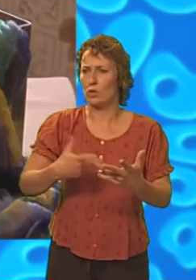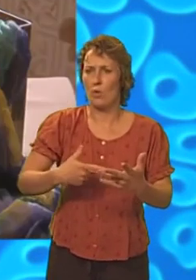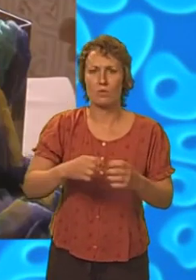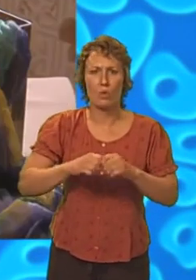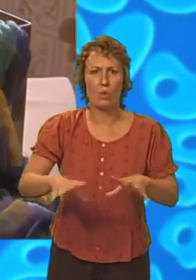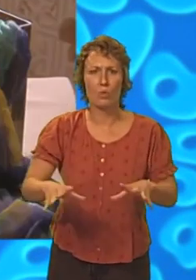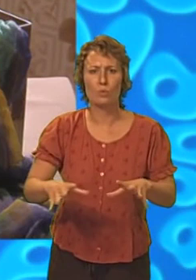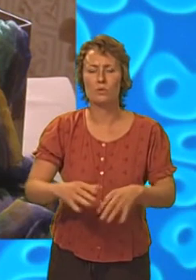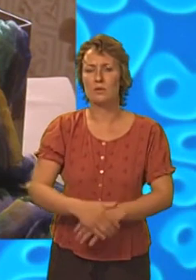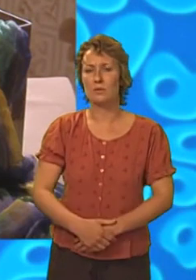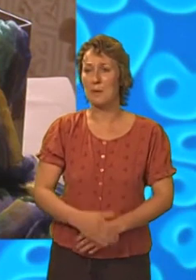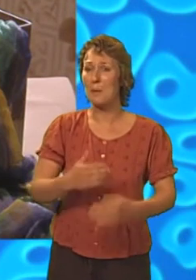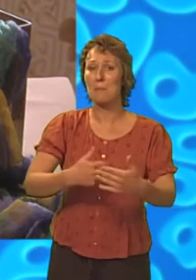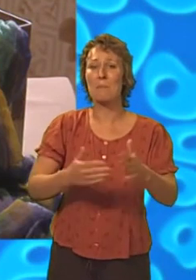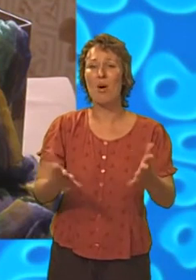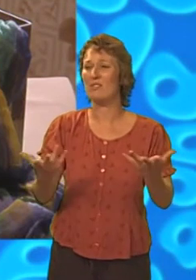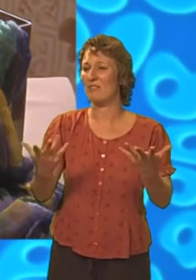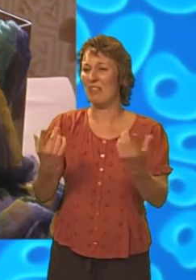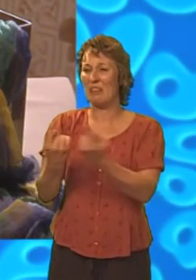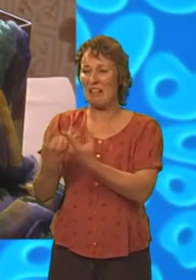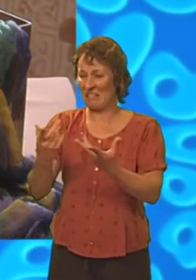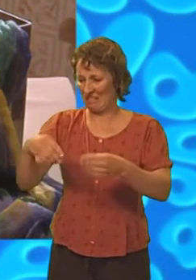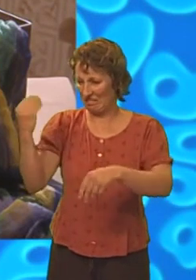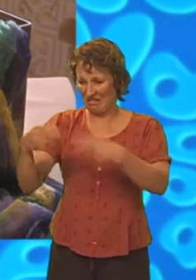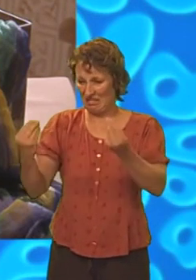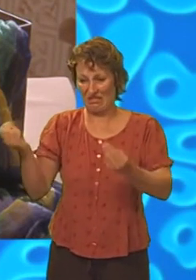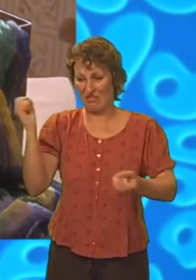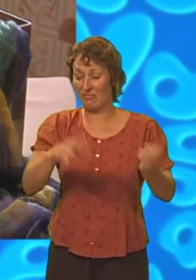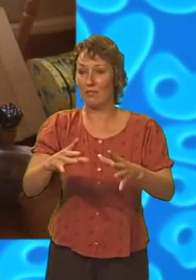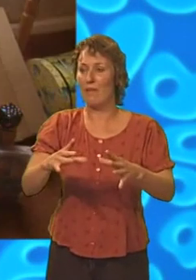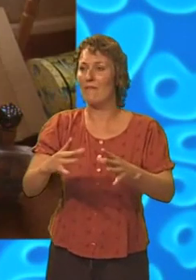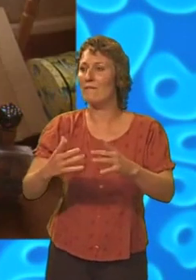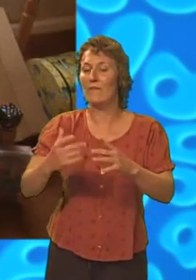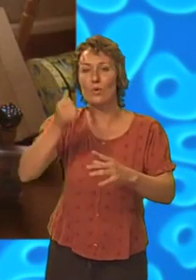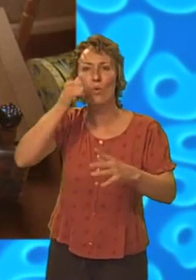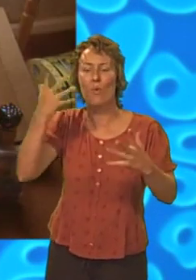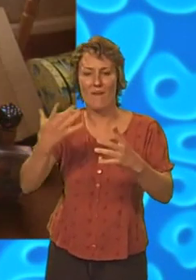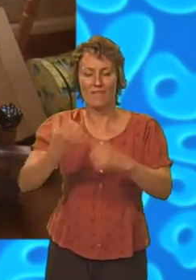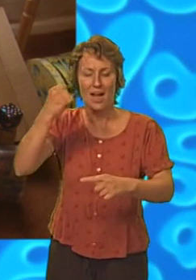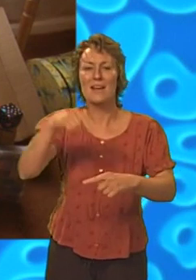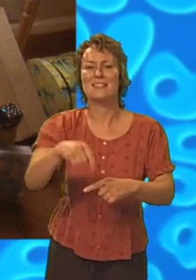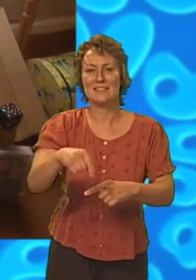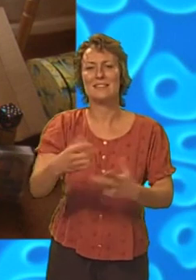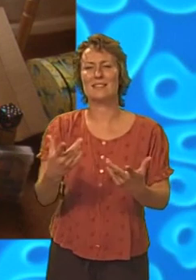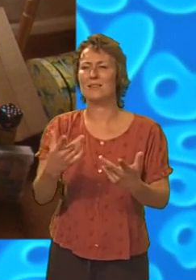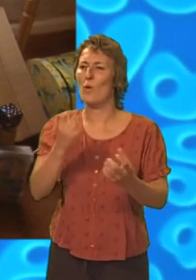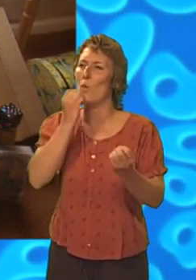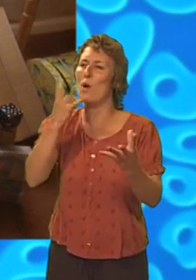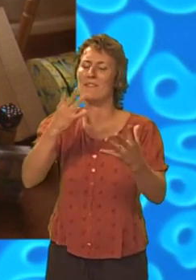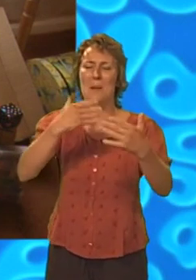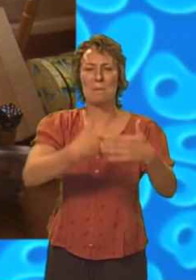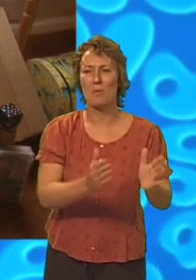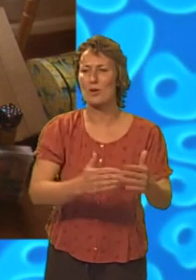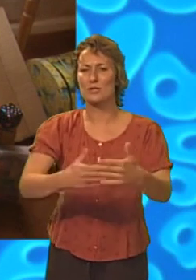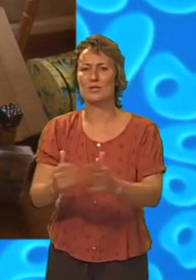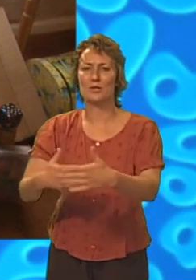lose. Boxes for scraps so we know where to find them. So many wonderful